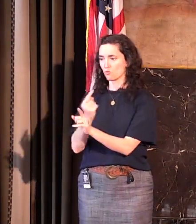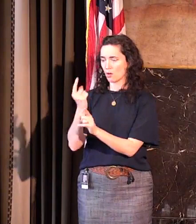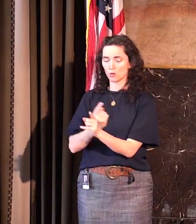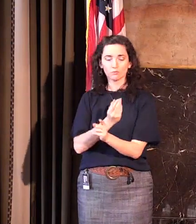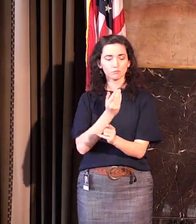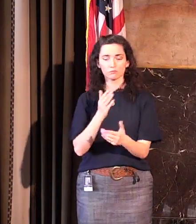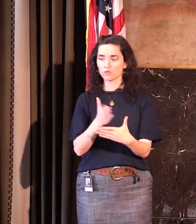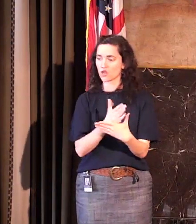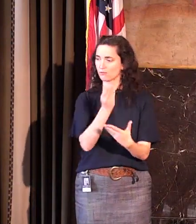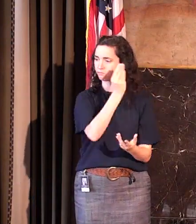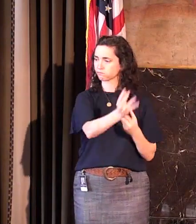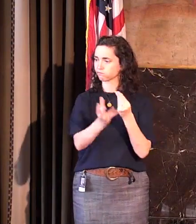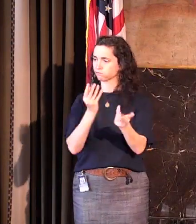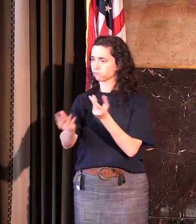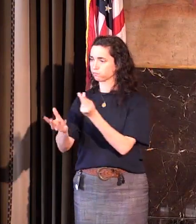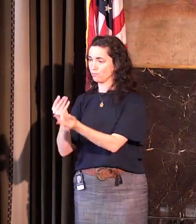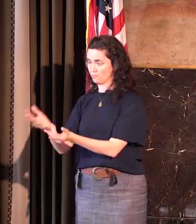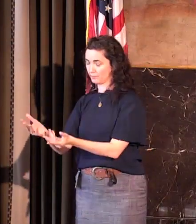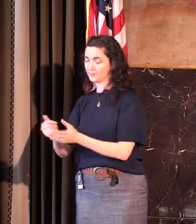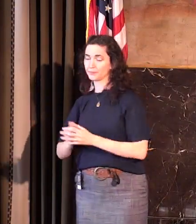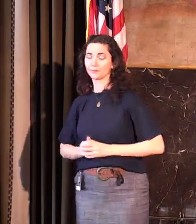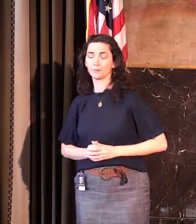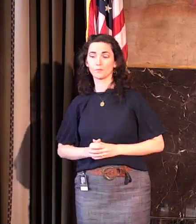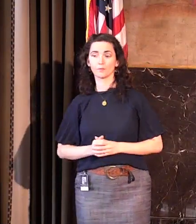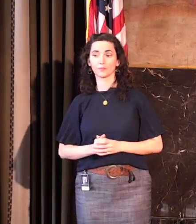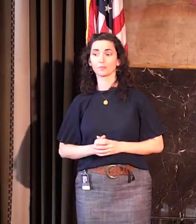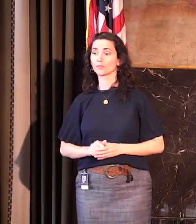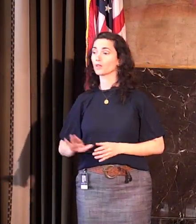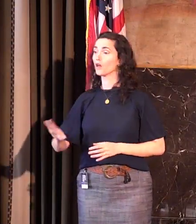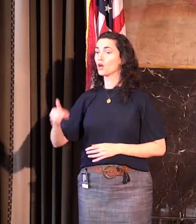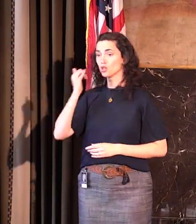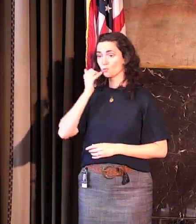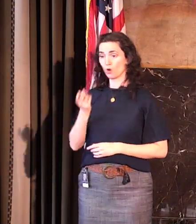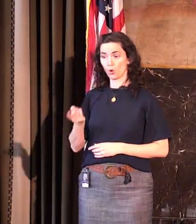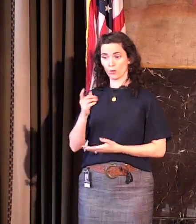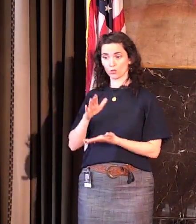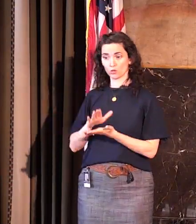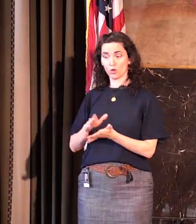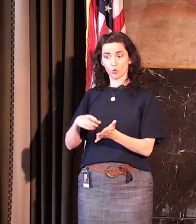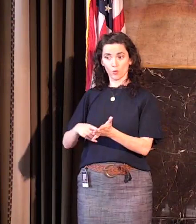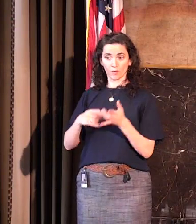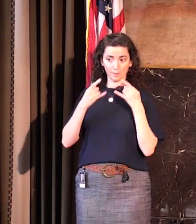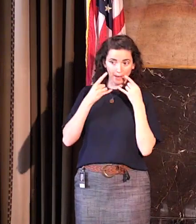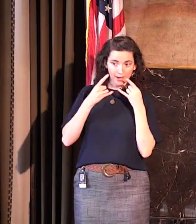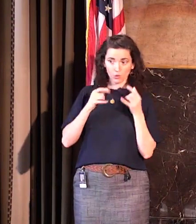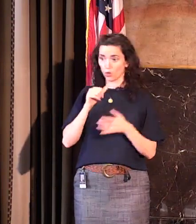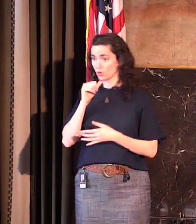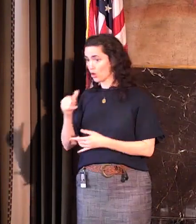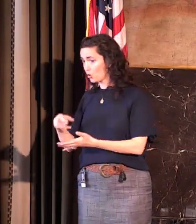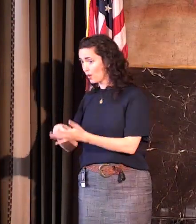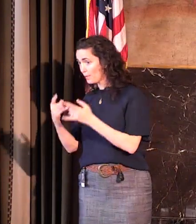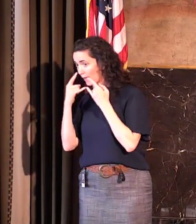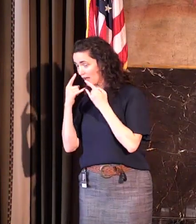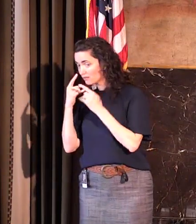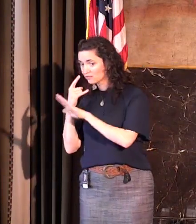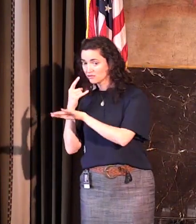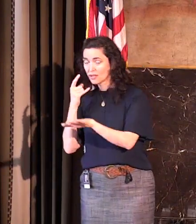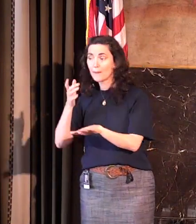information. And whether or not a school has a mask mandate in place,